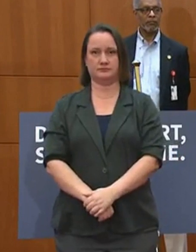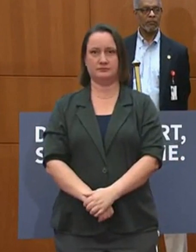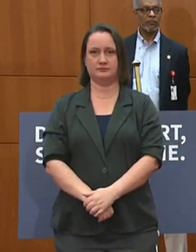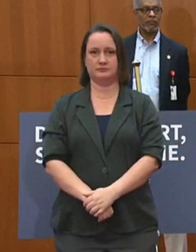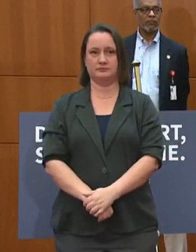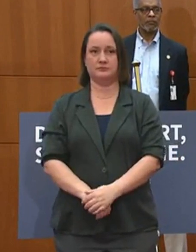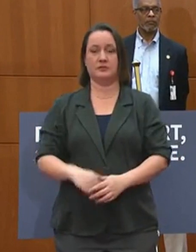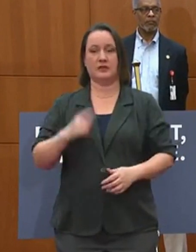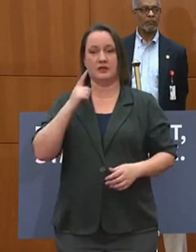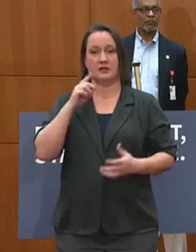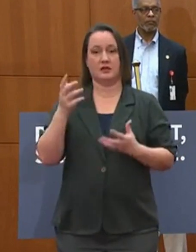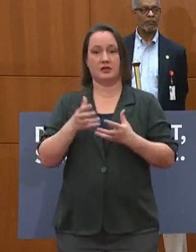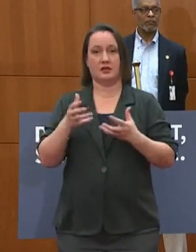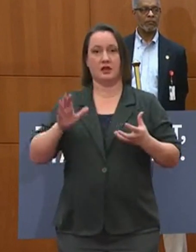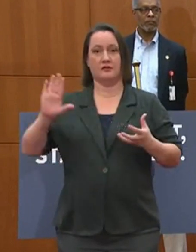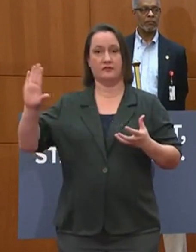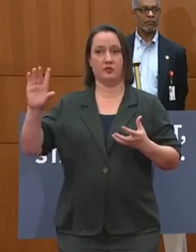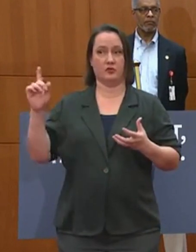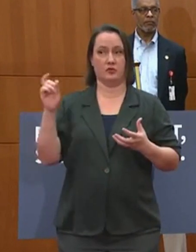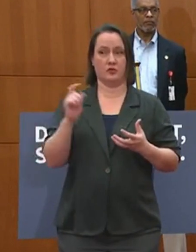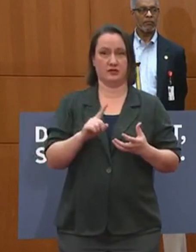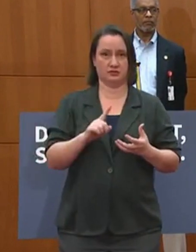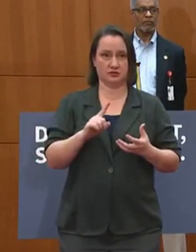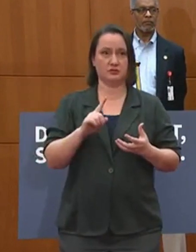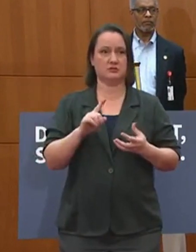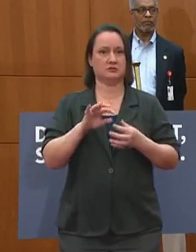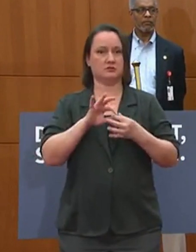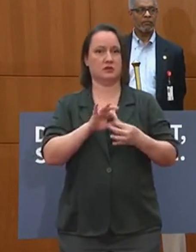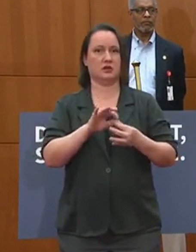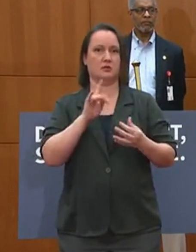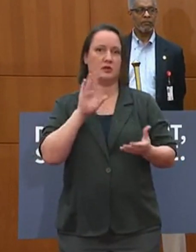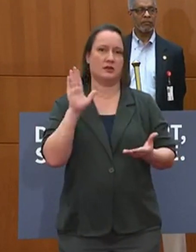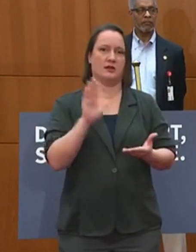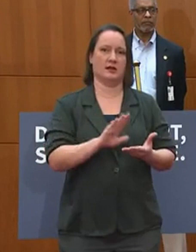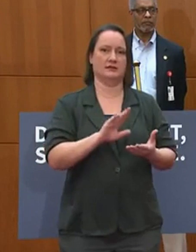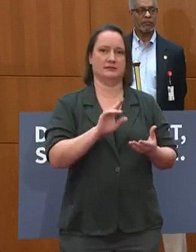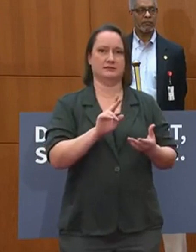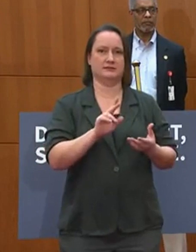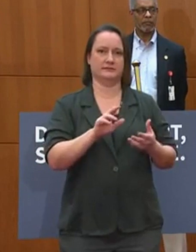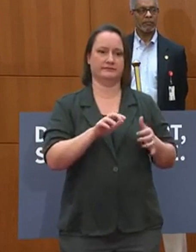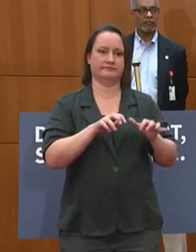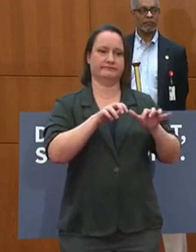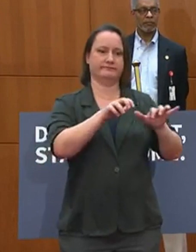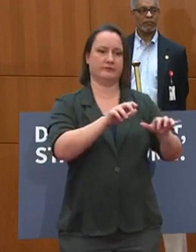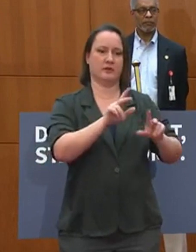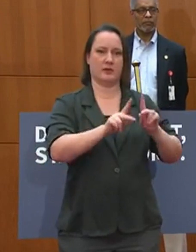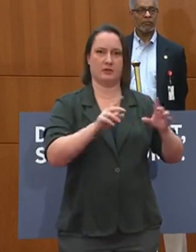it is related to the decrease or the less population in our rural